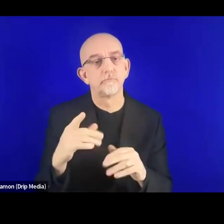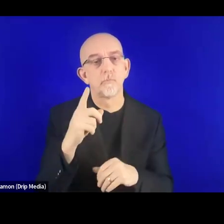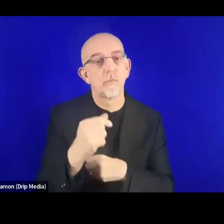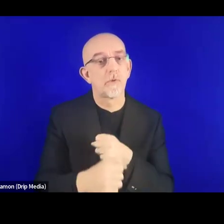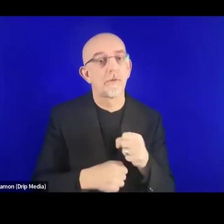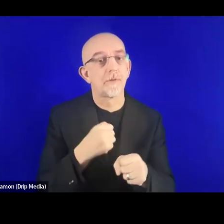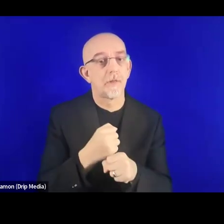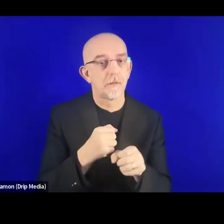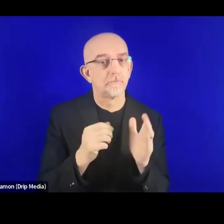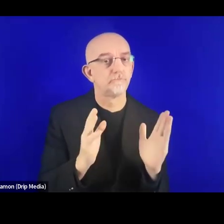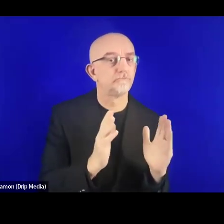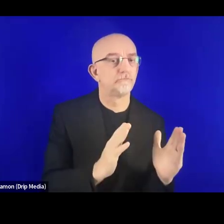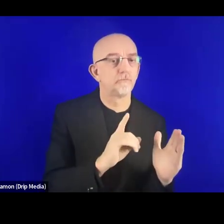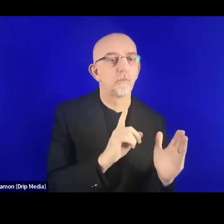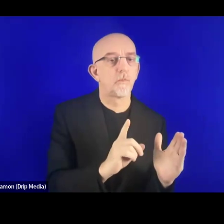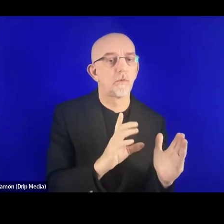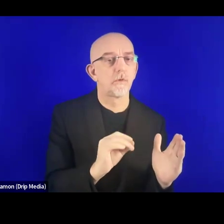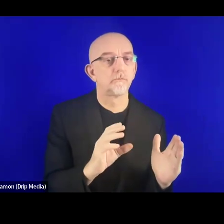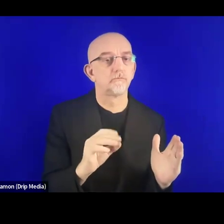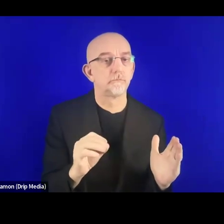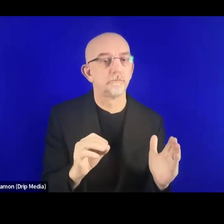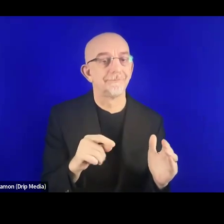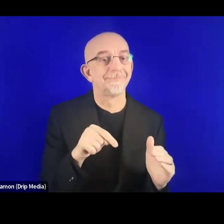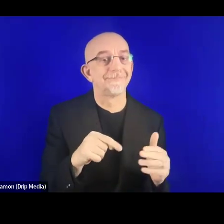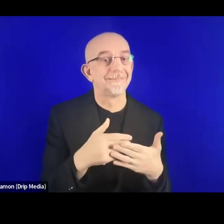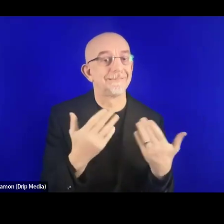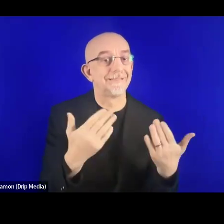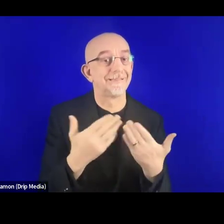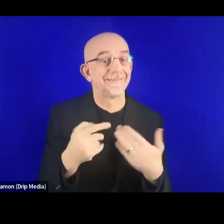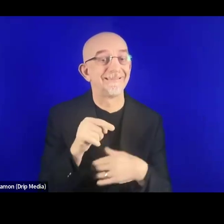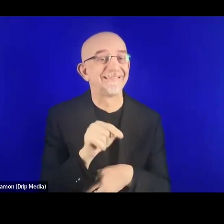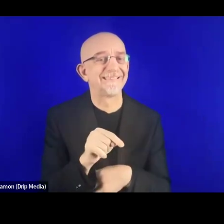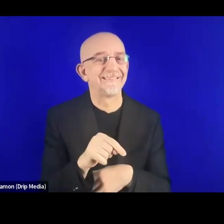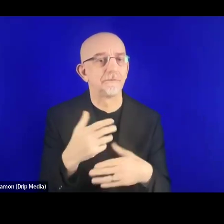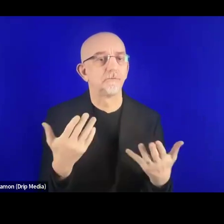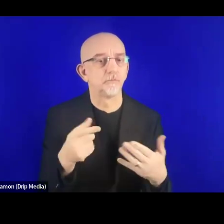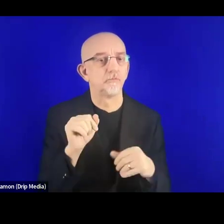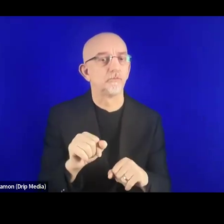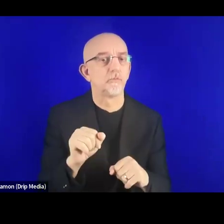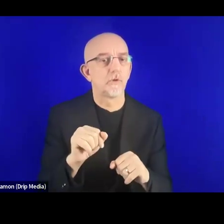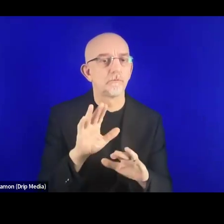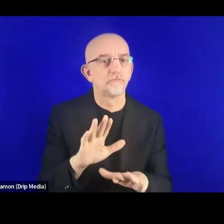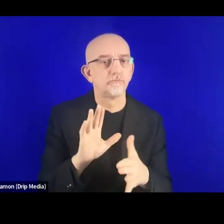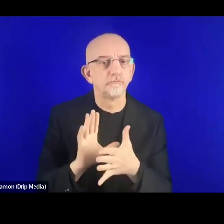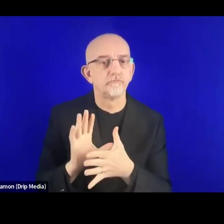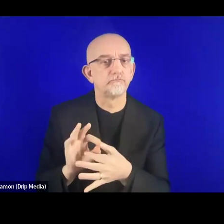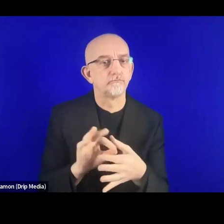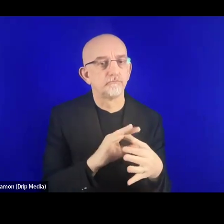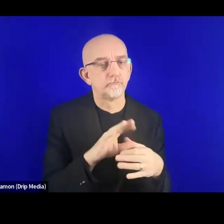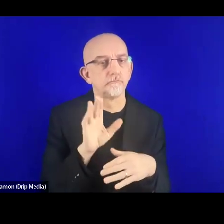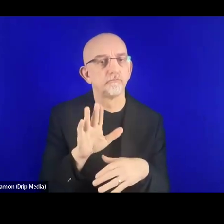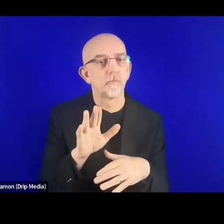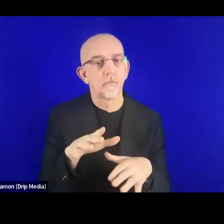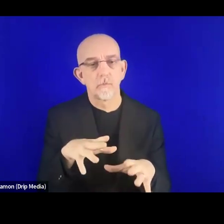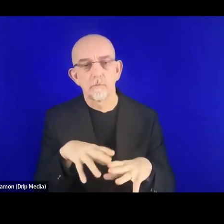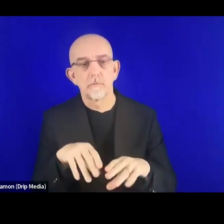priority to get the work as well. So that ways, there are interesting conditionalities that are put in the